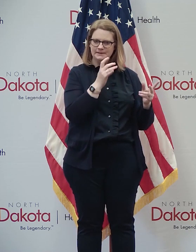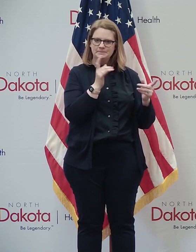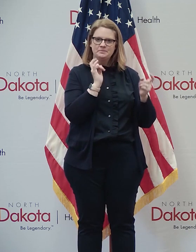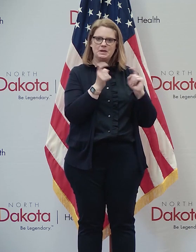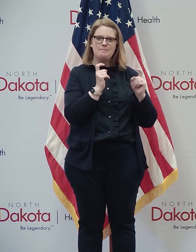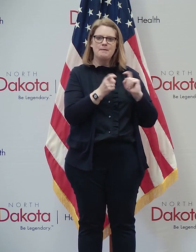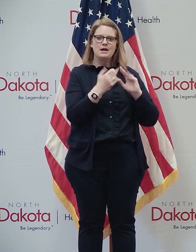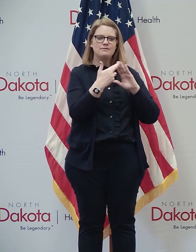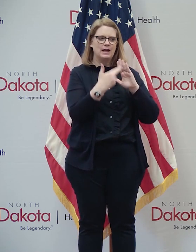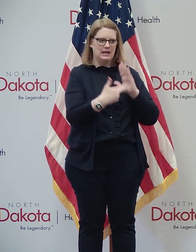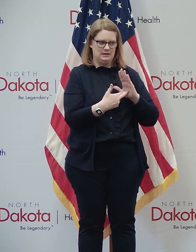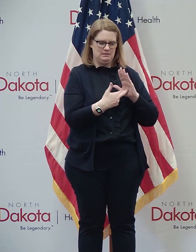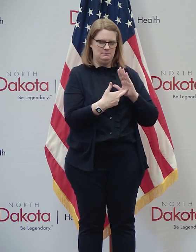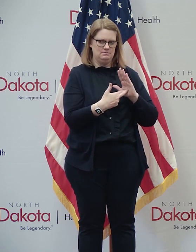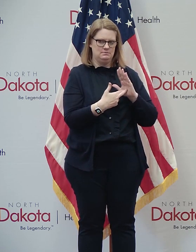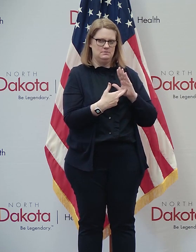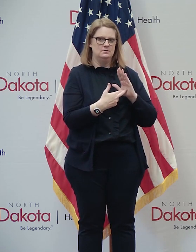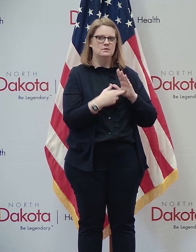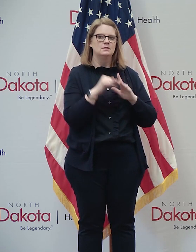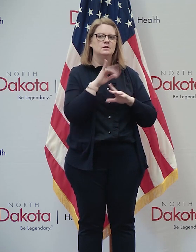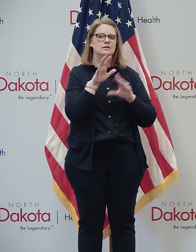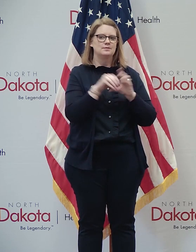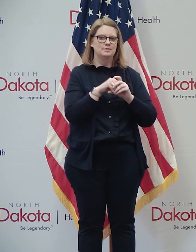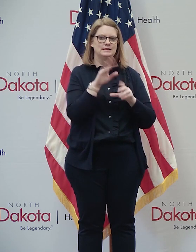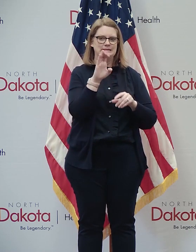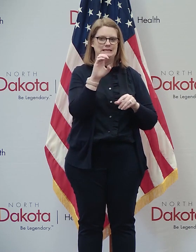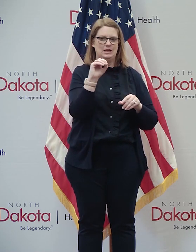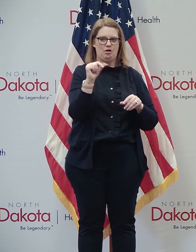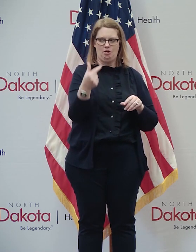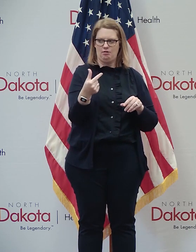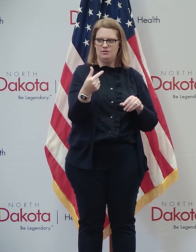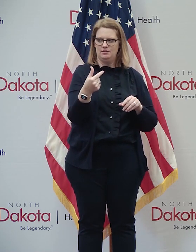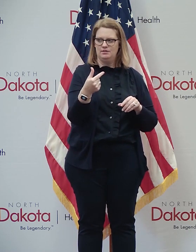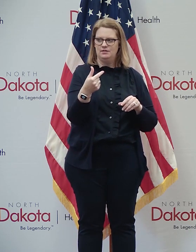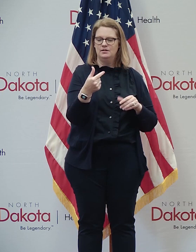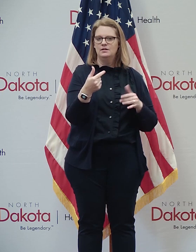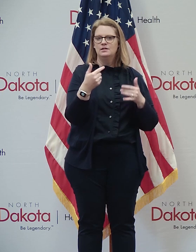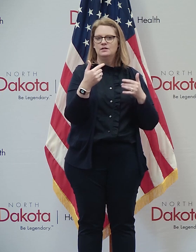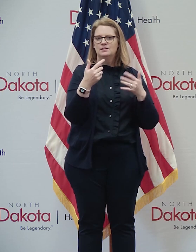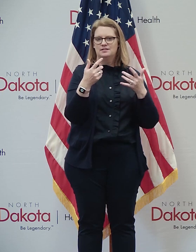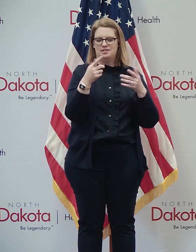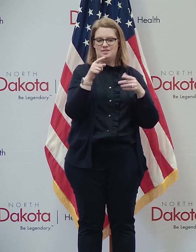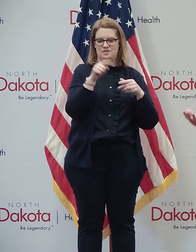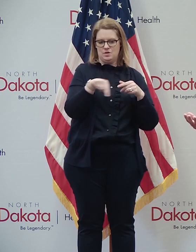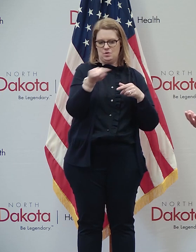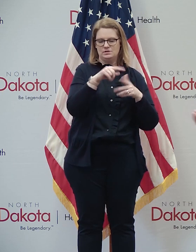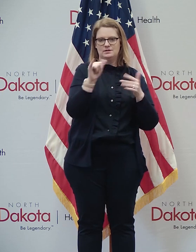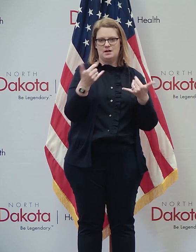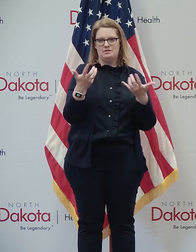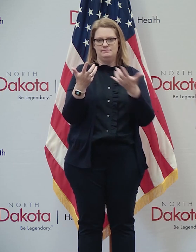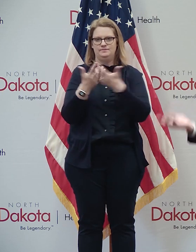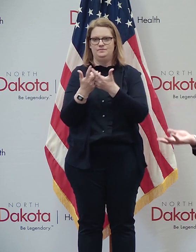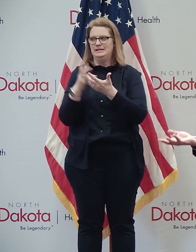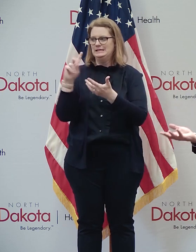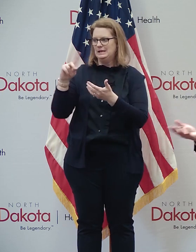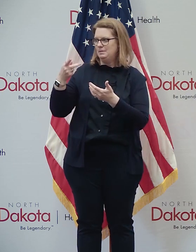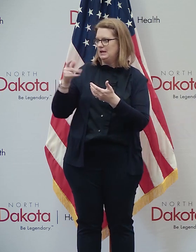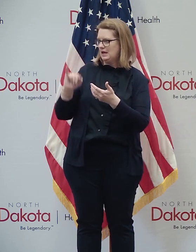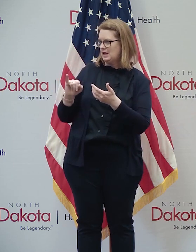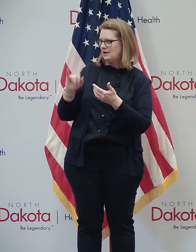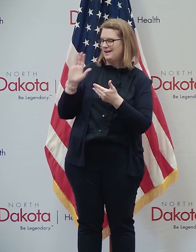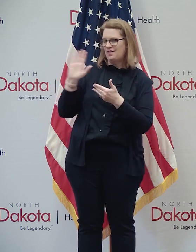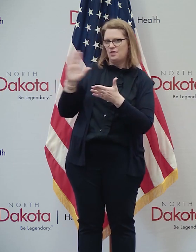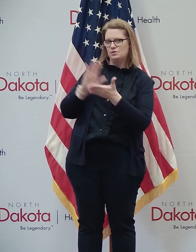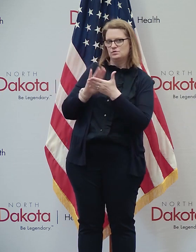in either the 10 people per room policy or cleaning policies, any kind of updates coming in with the new season coming in. Okay. So